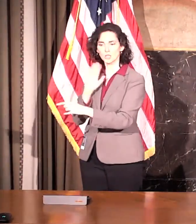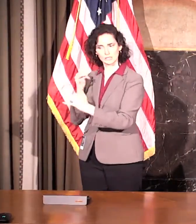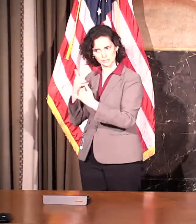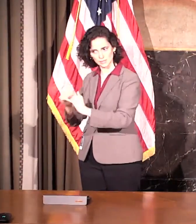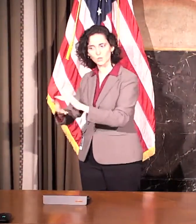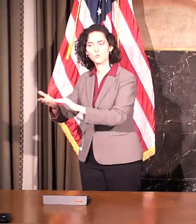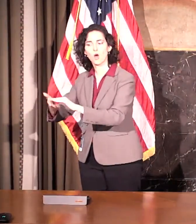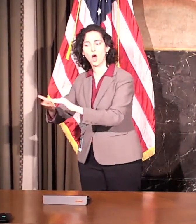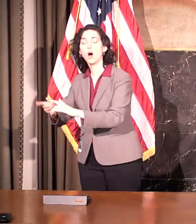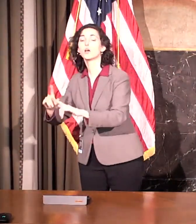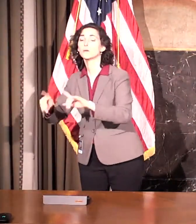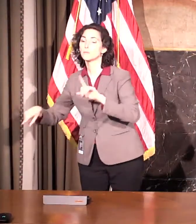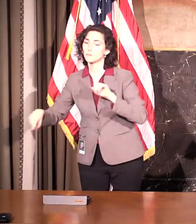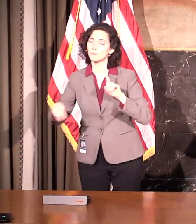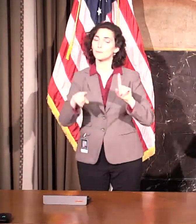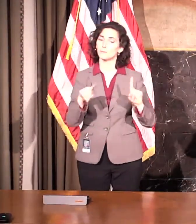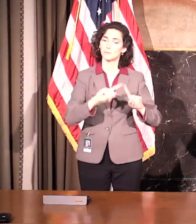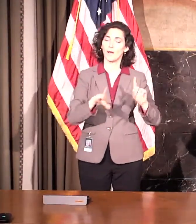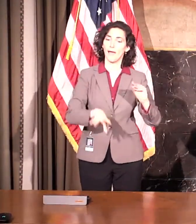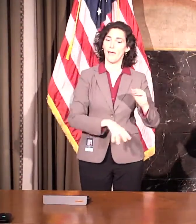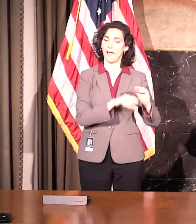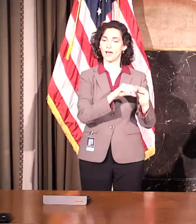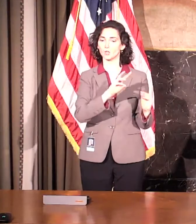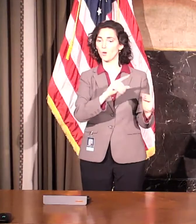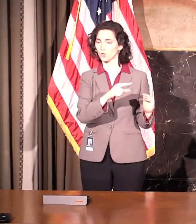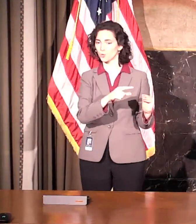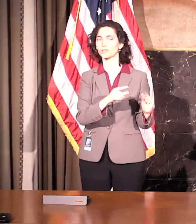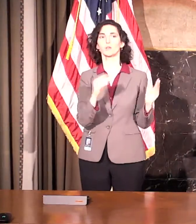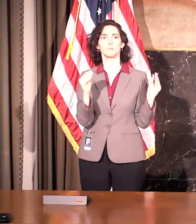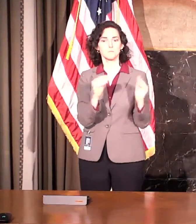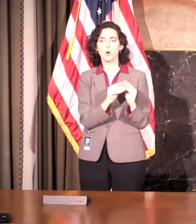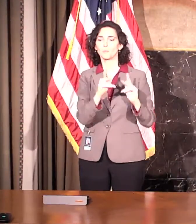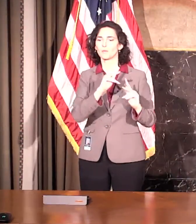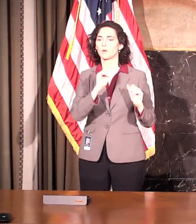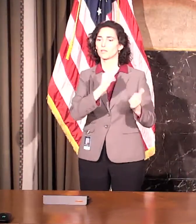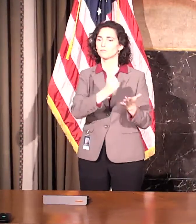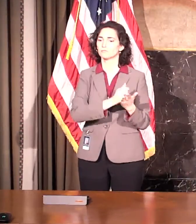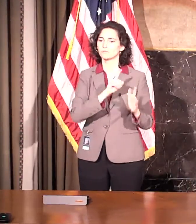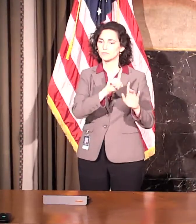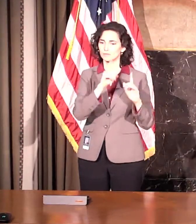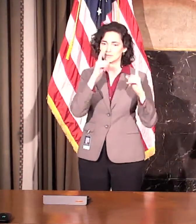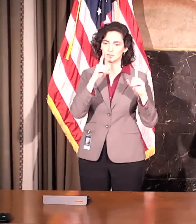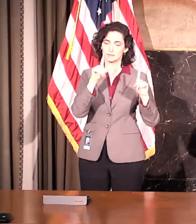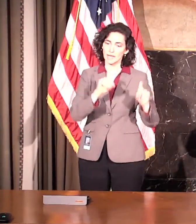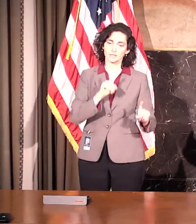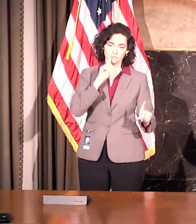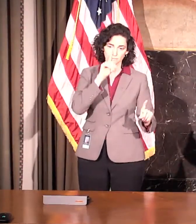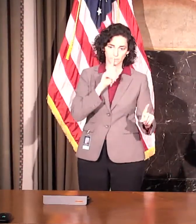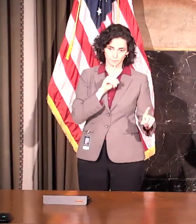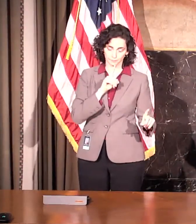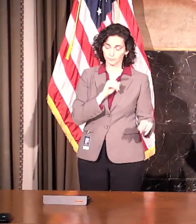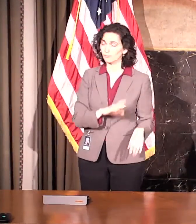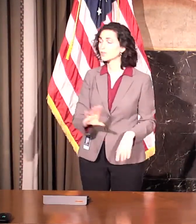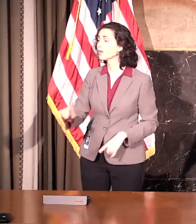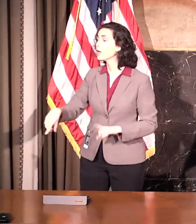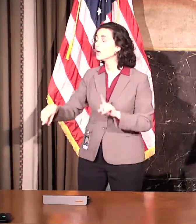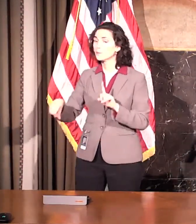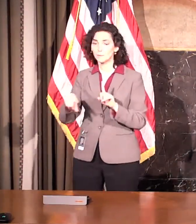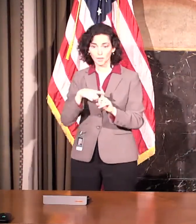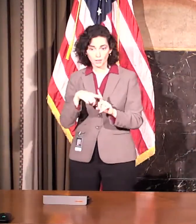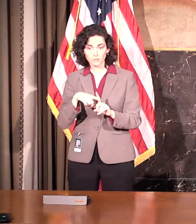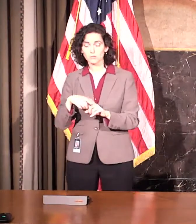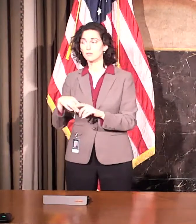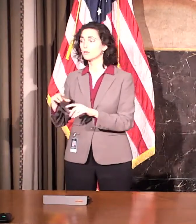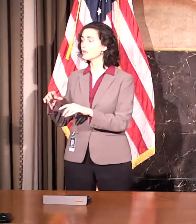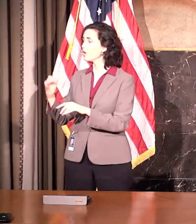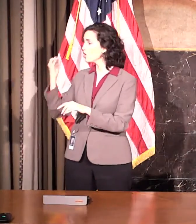stabilize and expand our testing capacity. And it will also mean that as we need to do it, we can use the National Guard